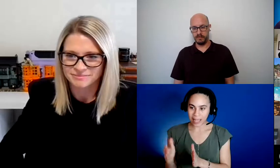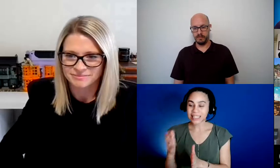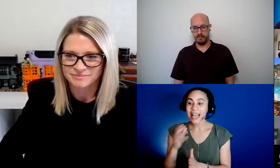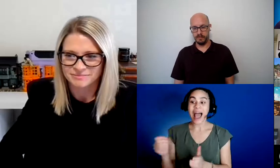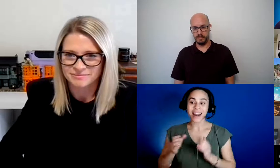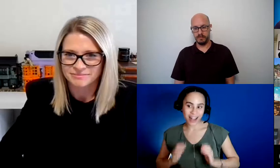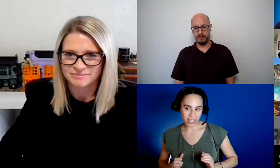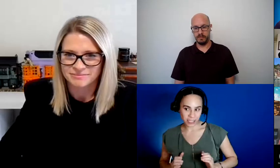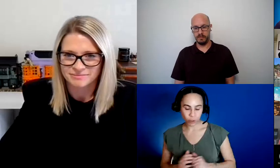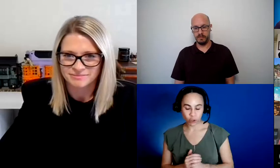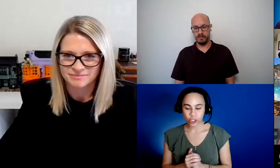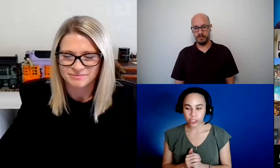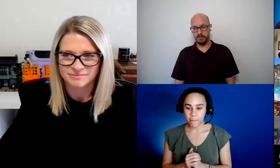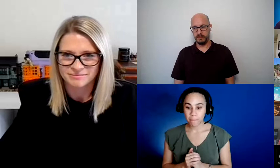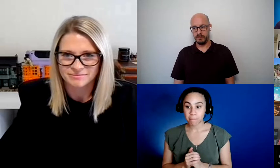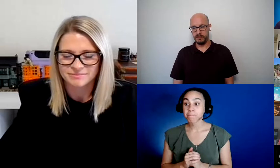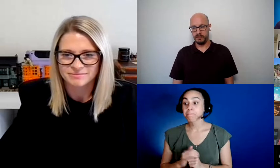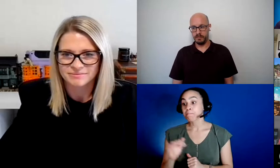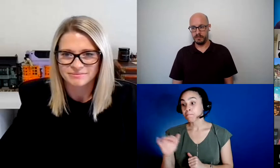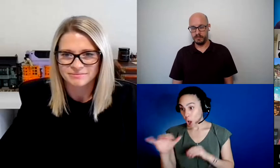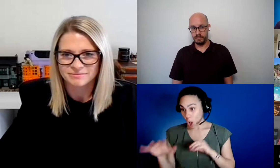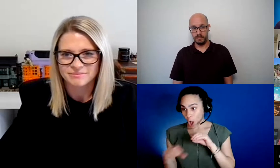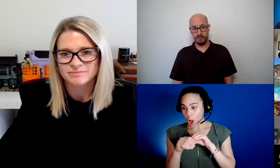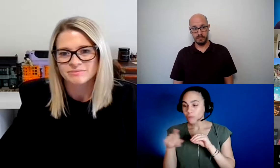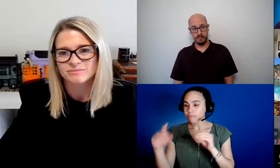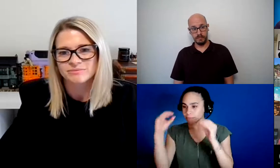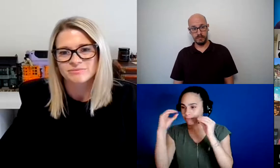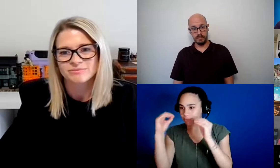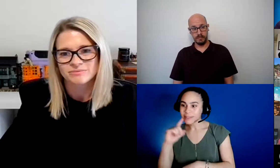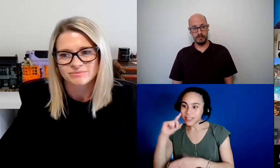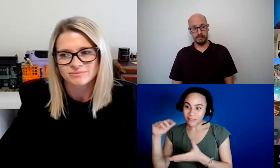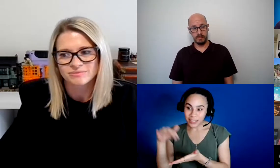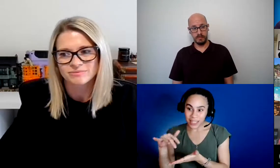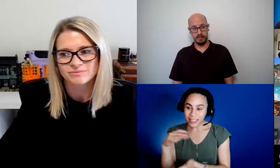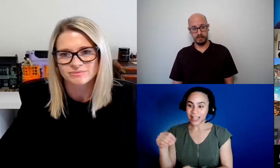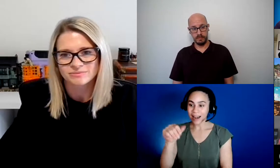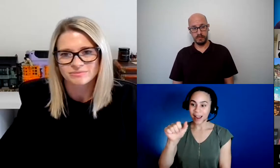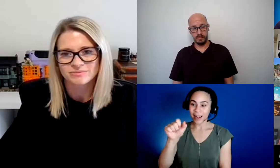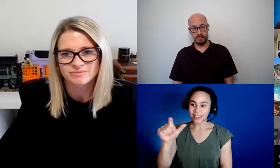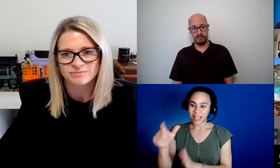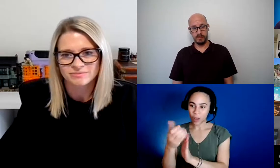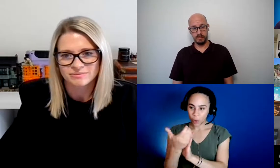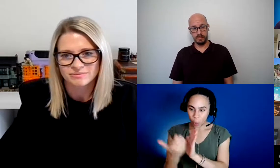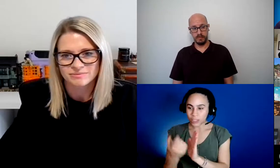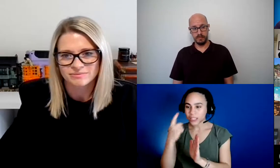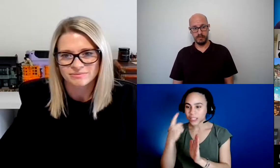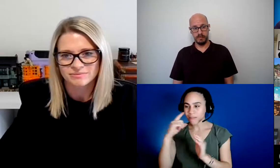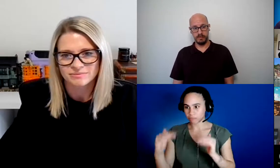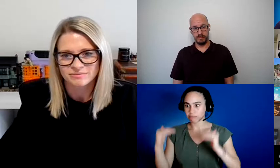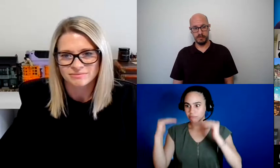Additionally, she has taught deaf studies and ASL courses in higher education for 15 years.